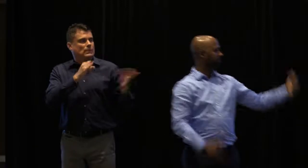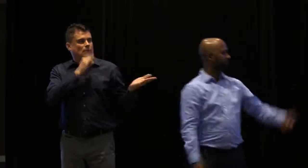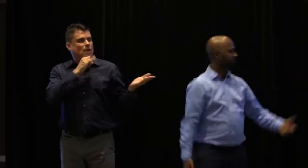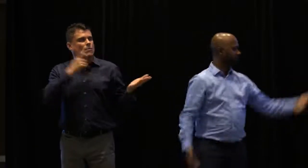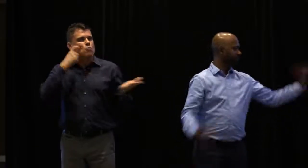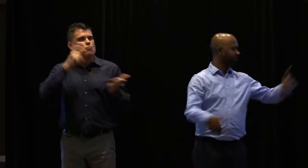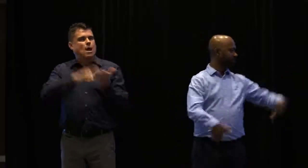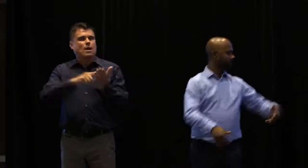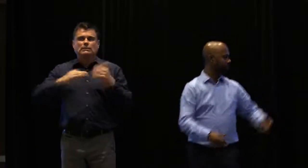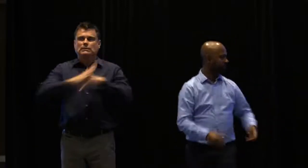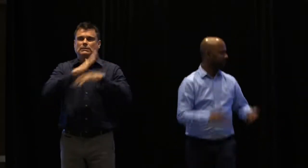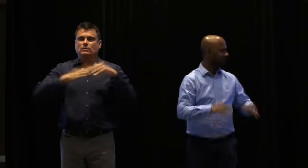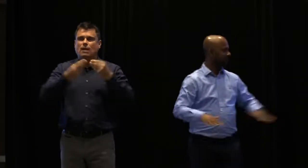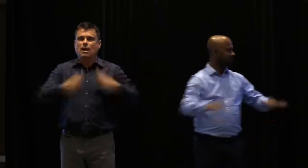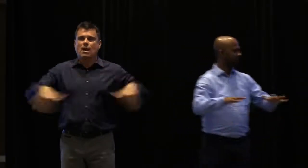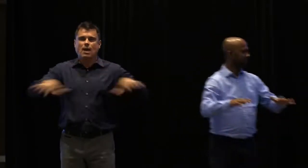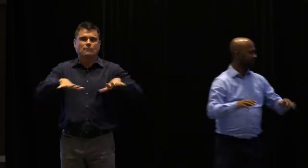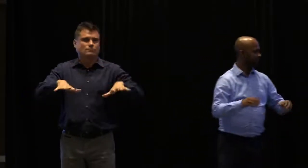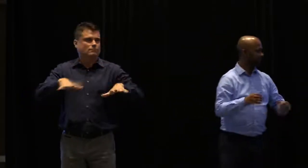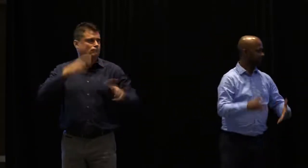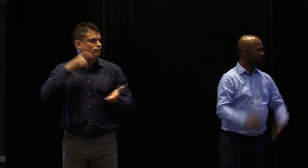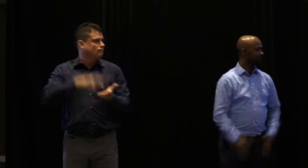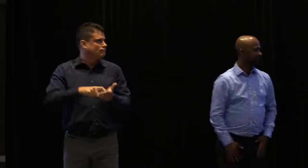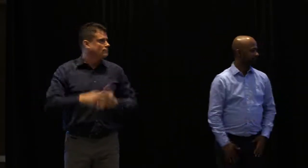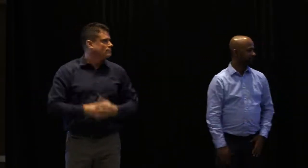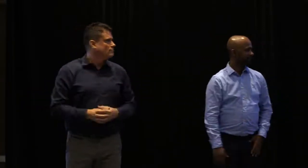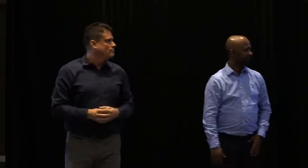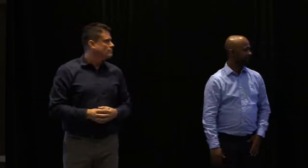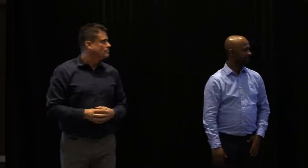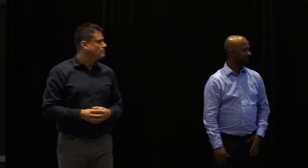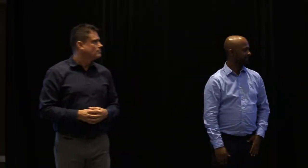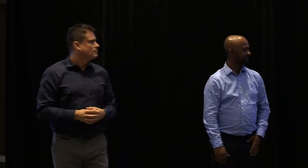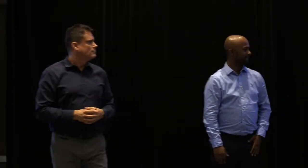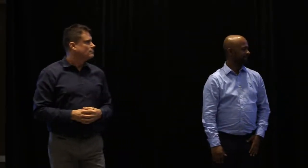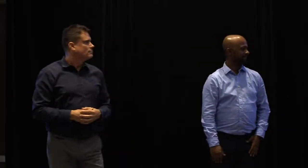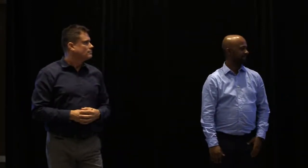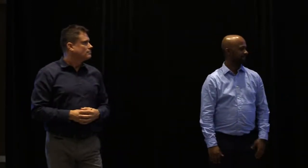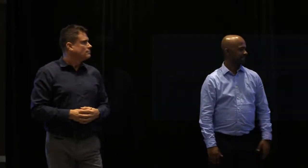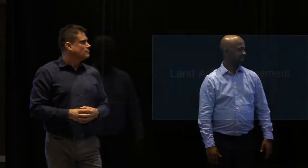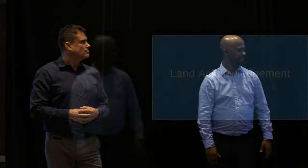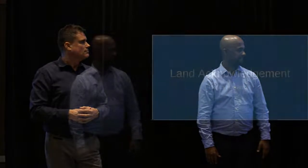Imran, if you can come to the front, please, to do the land acknowledgement.